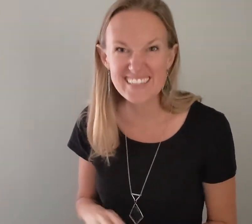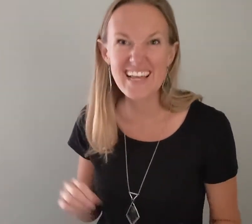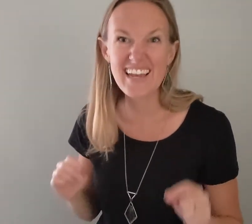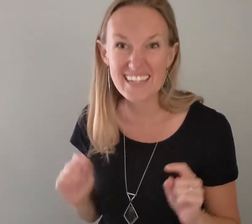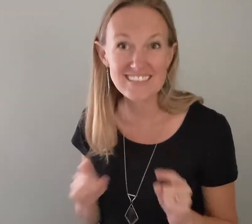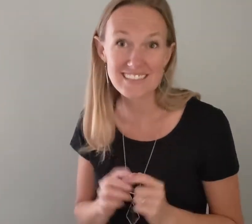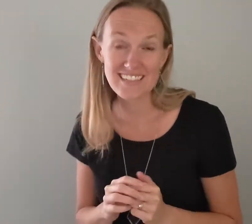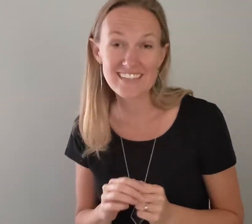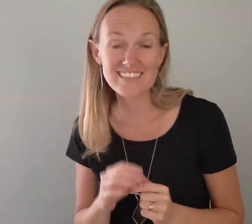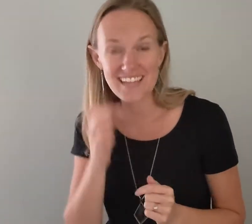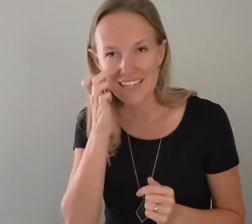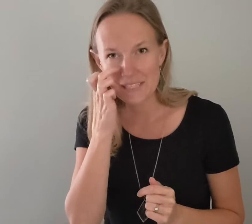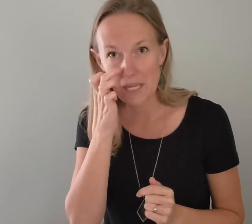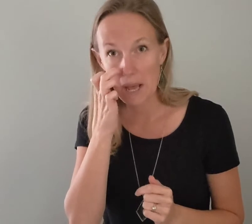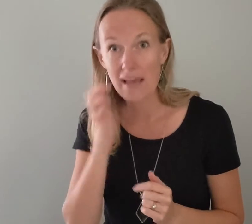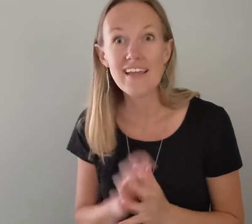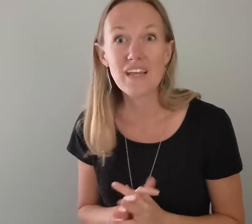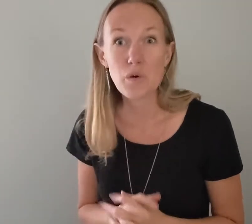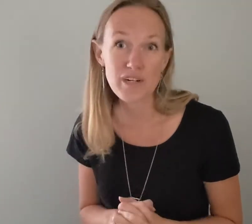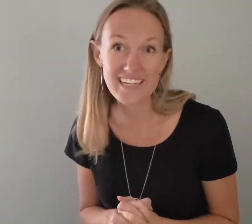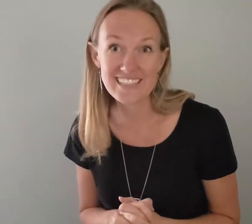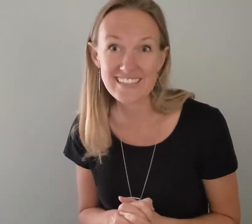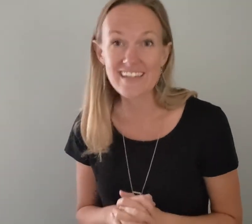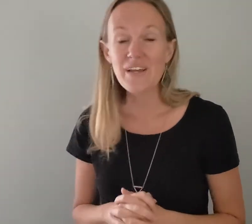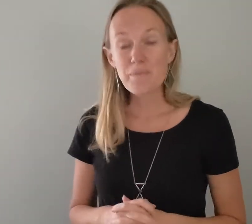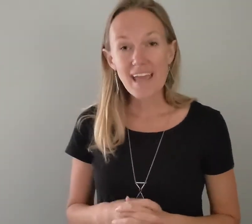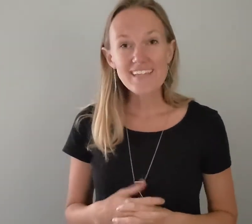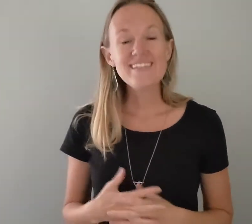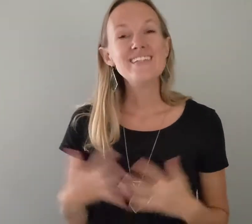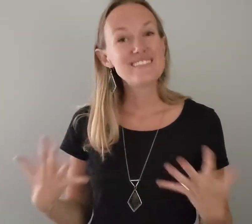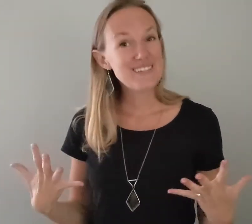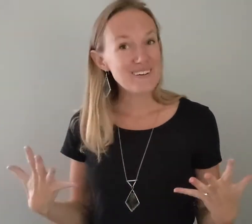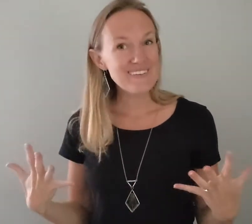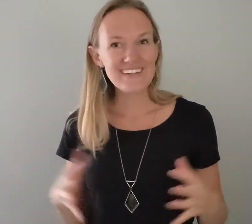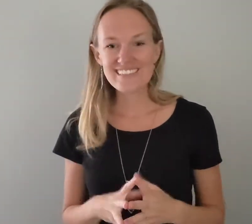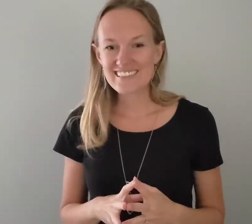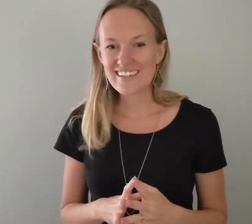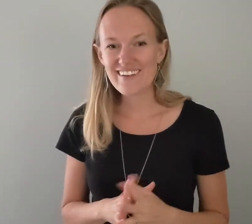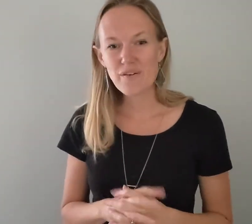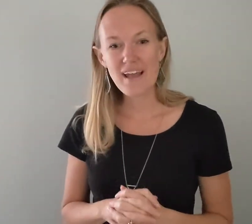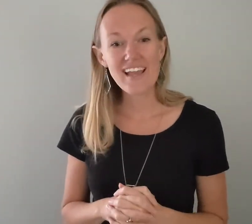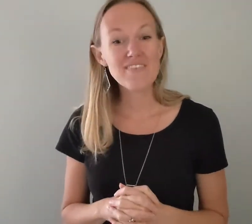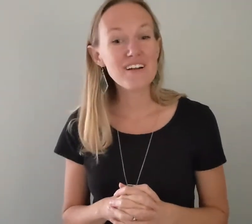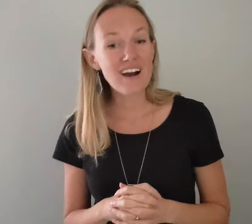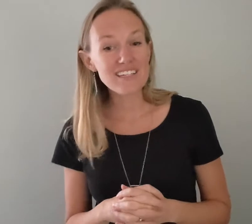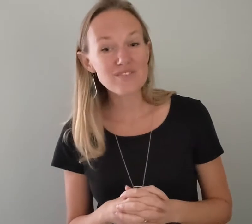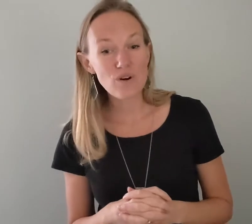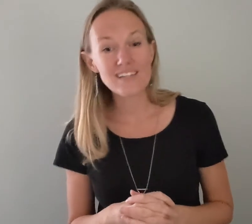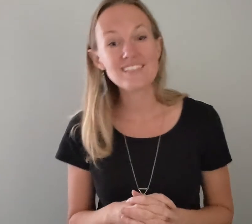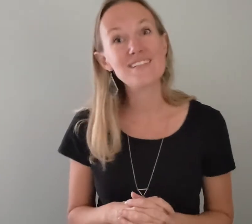an exercise in coordination. Okay, so we'll get started right away. And if our God is for us, then